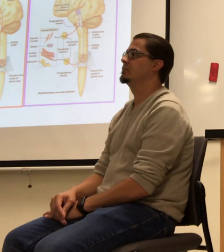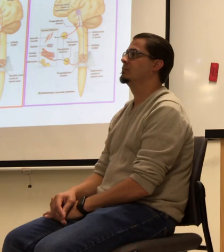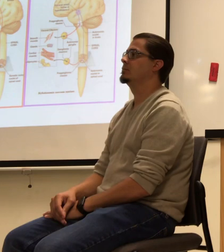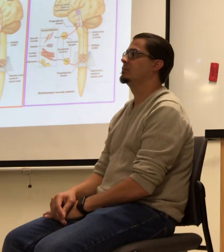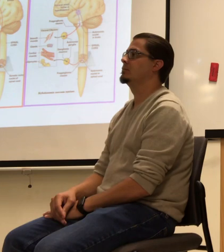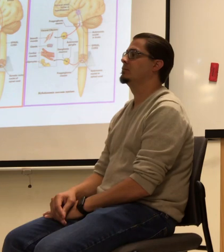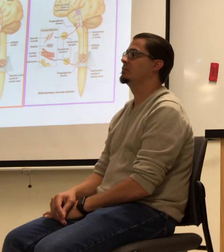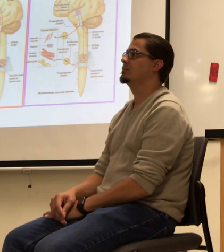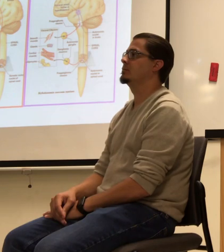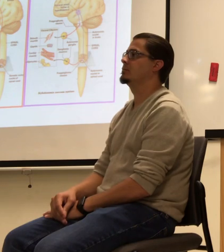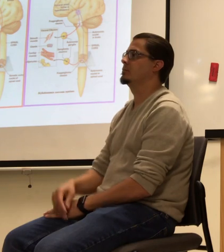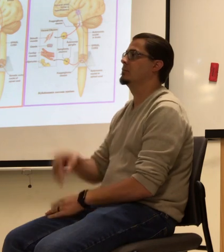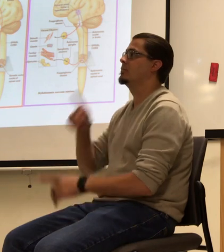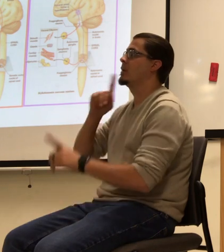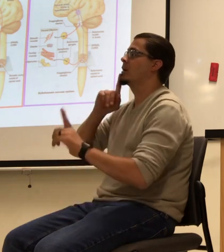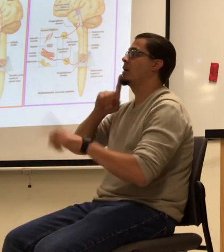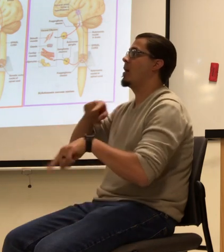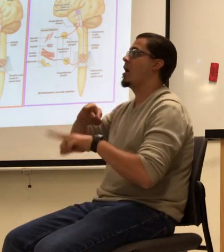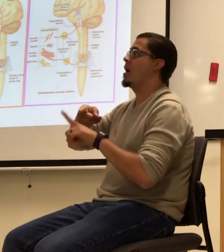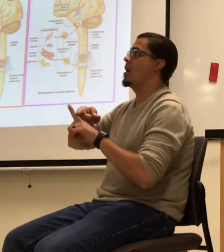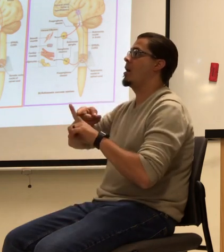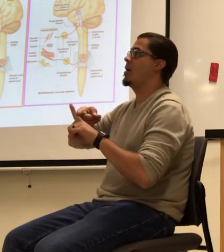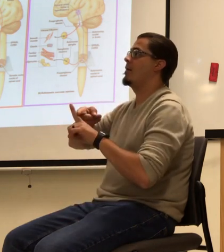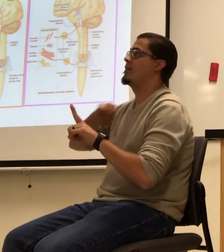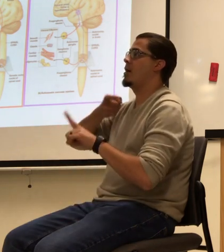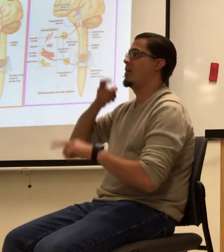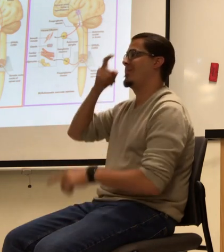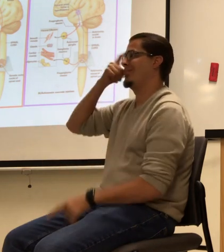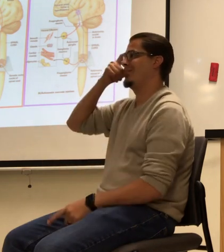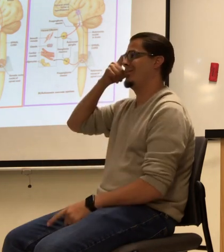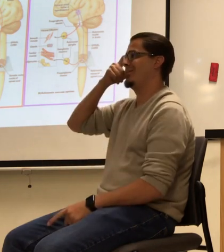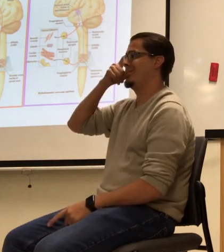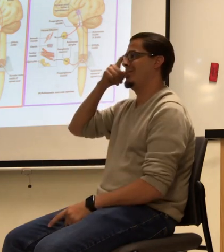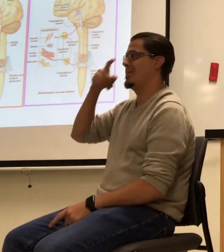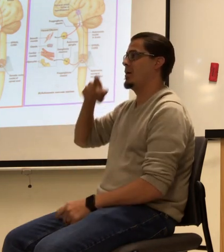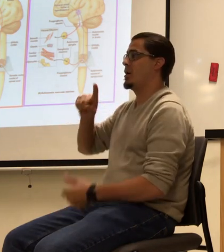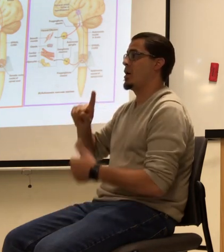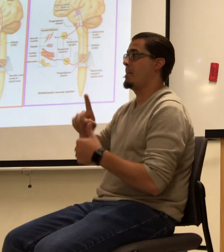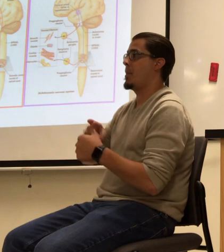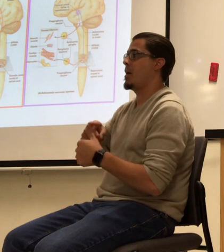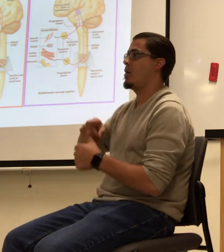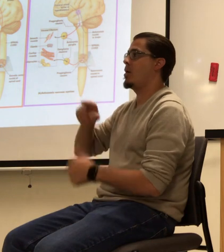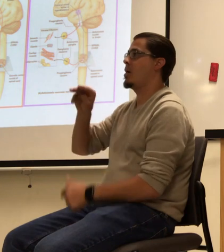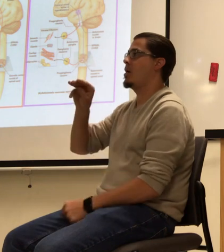issued from primary motor cortex.